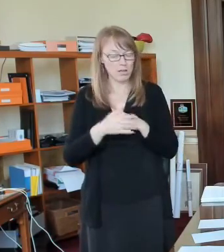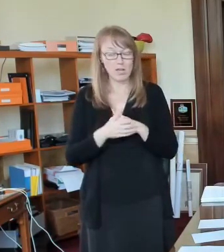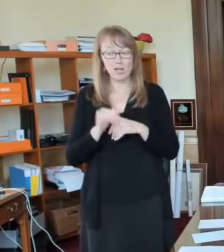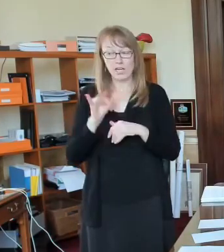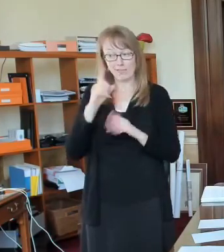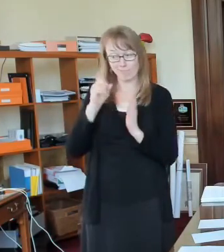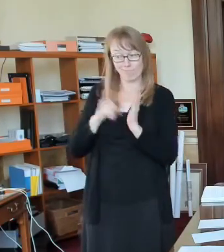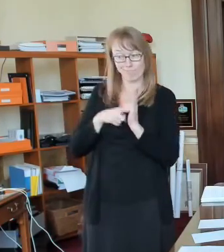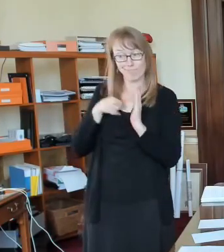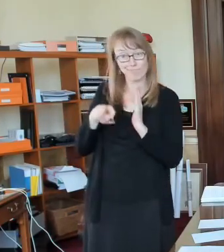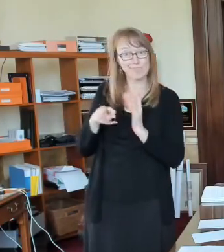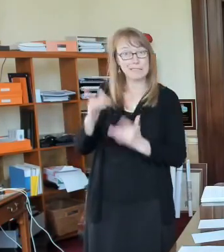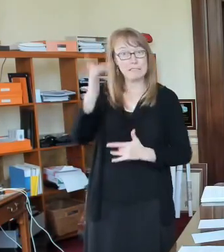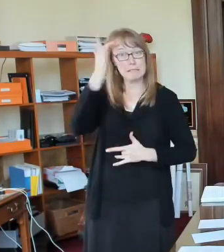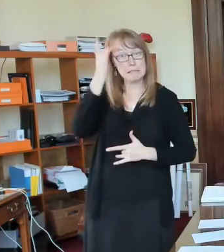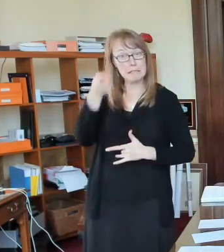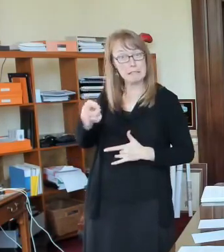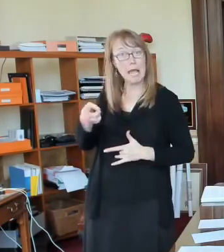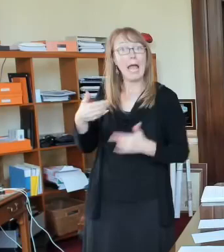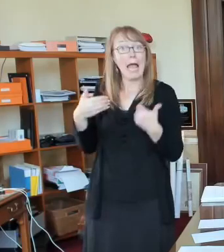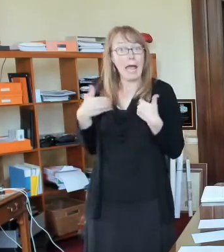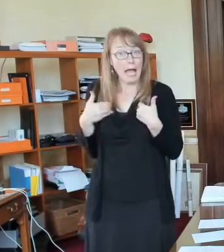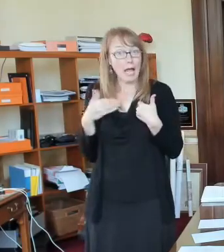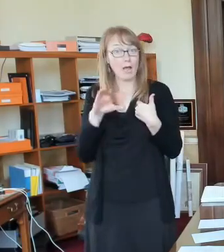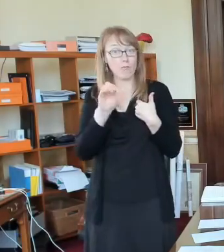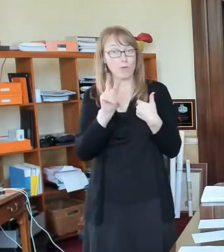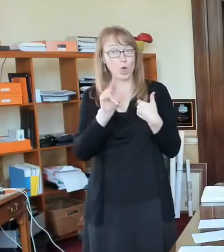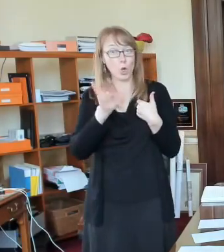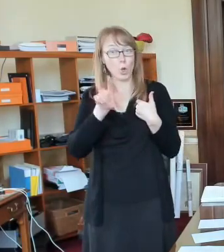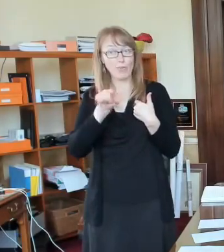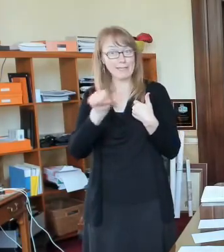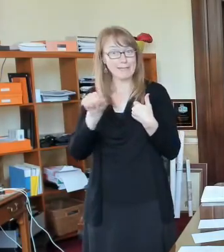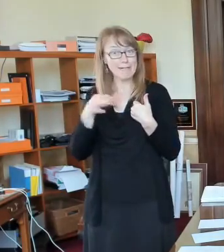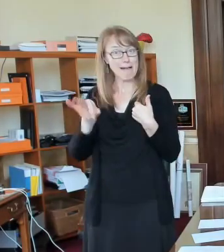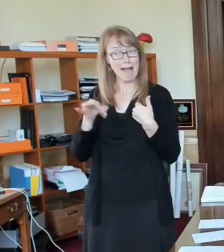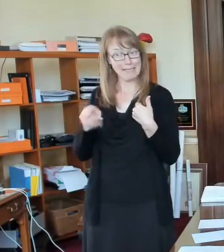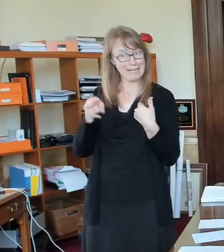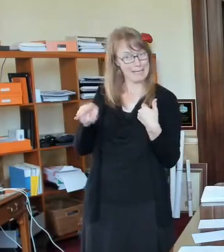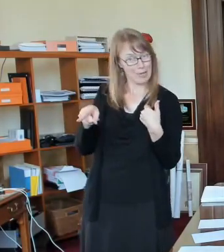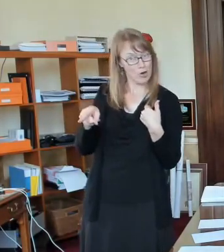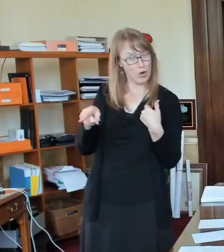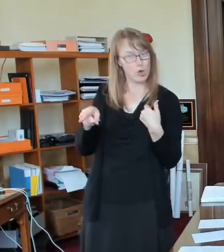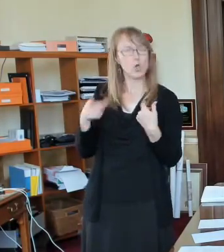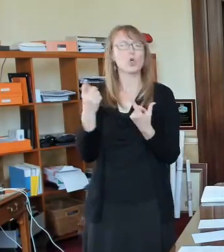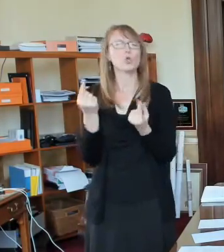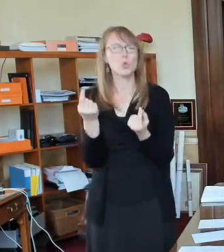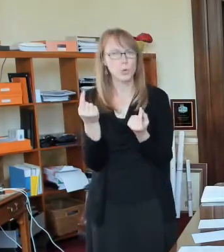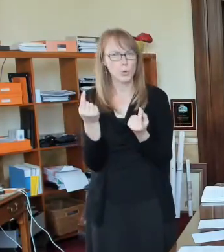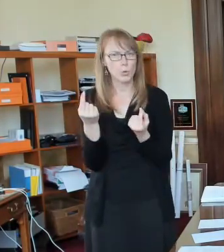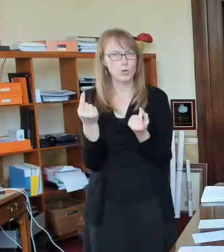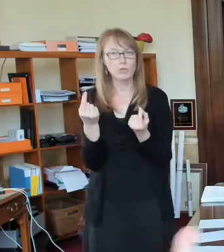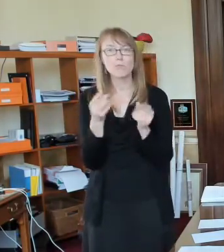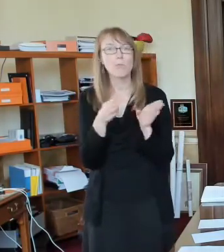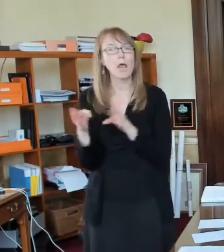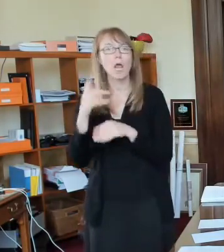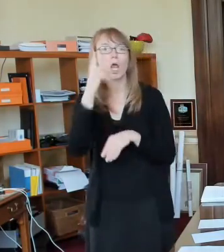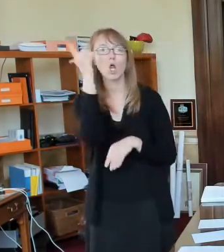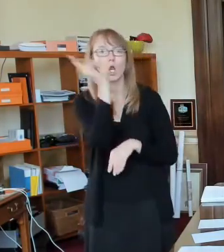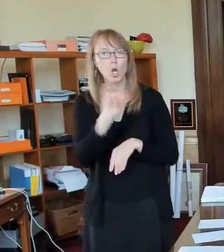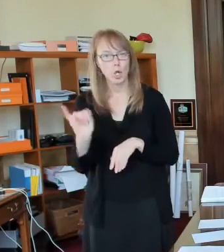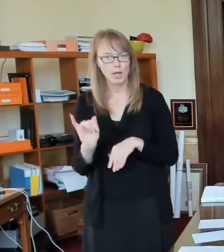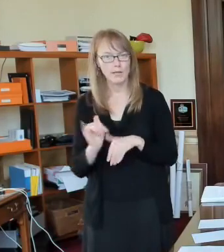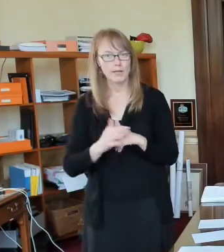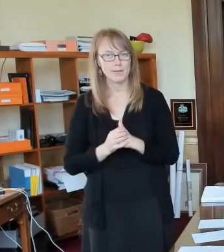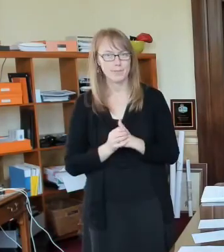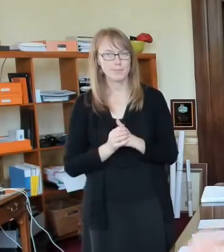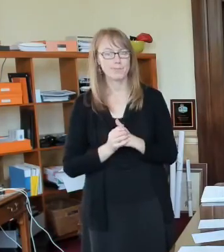someone has COVID. And let me just say that one of the things that we know is that in every group of